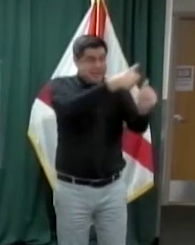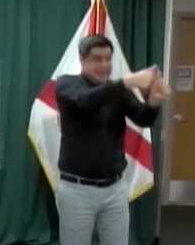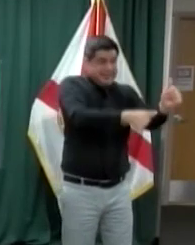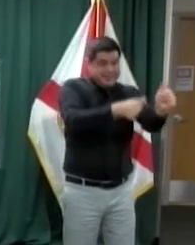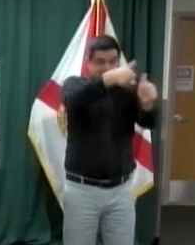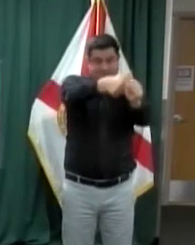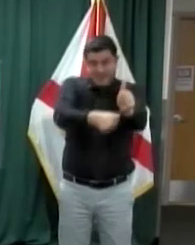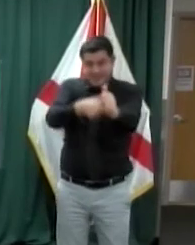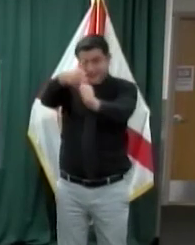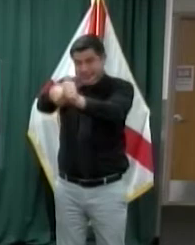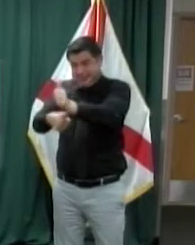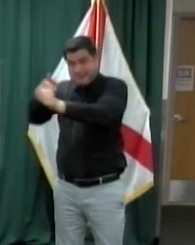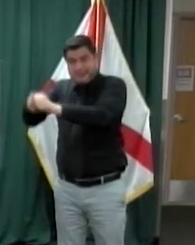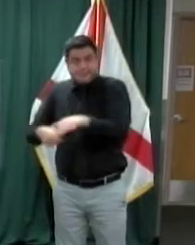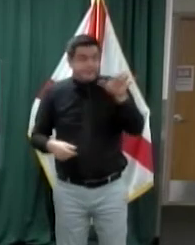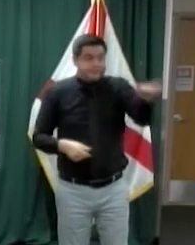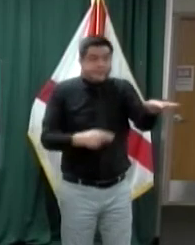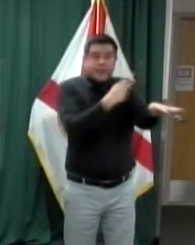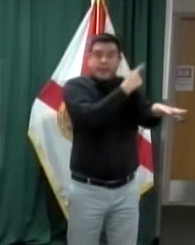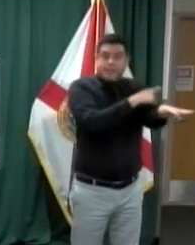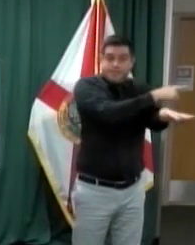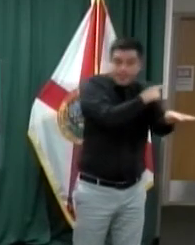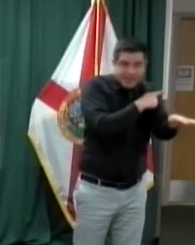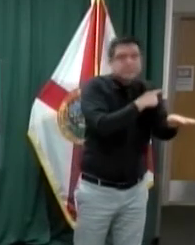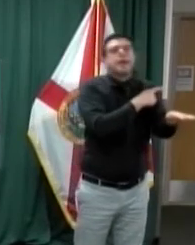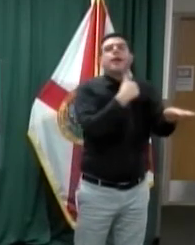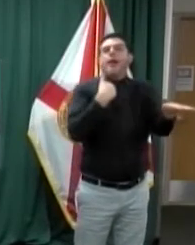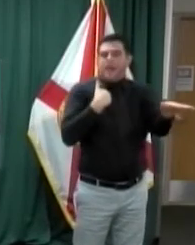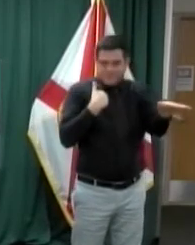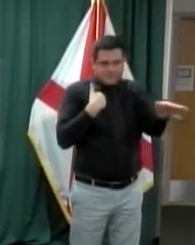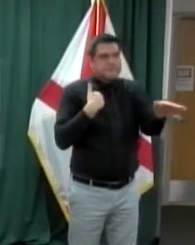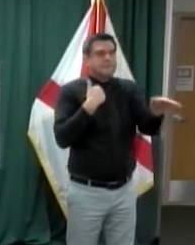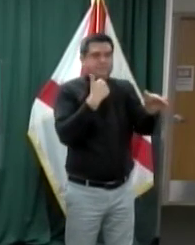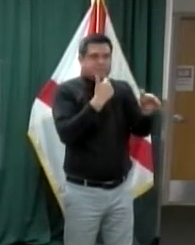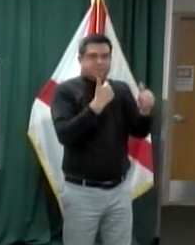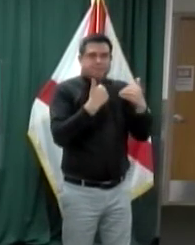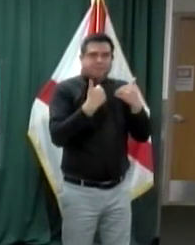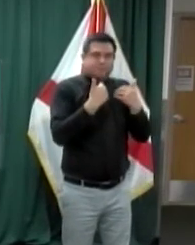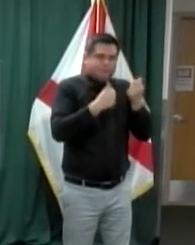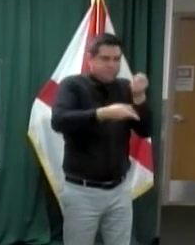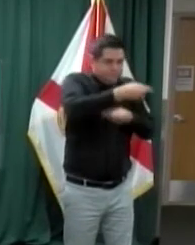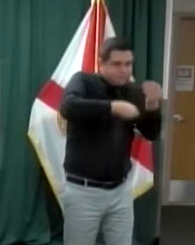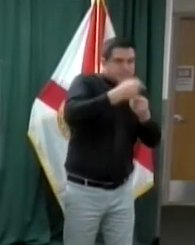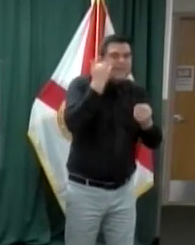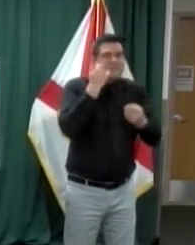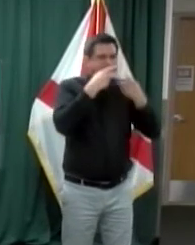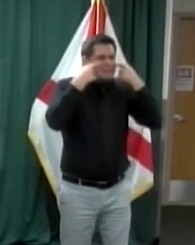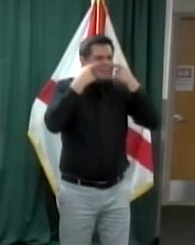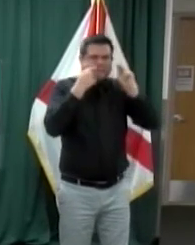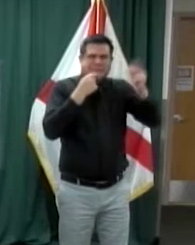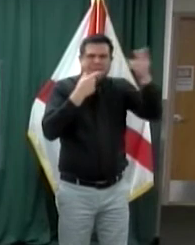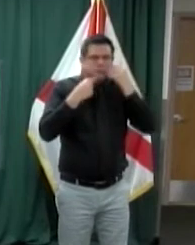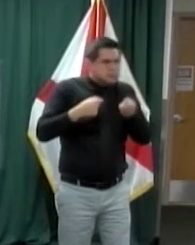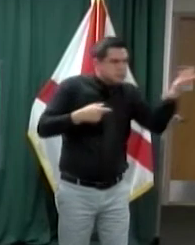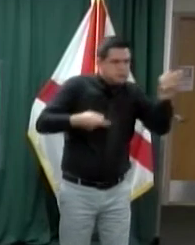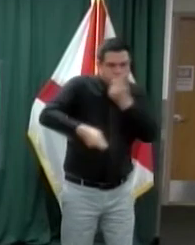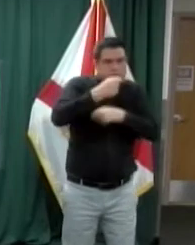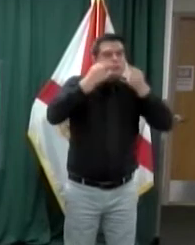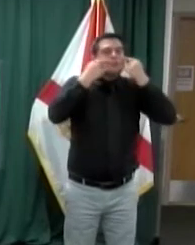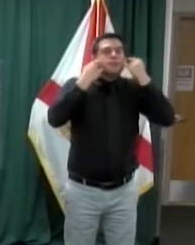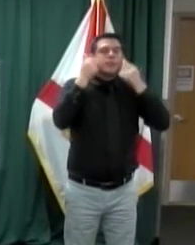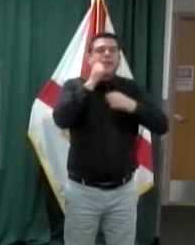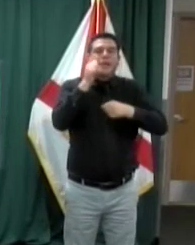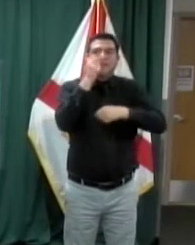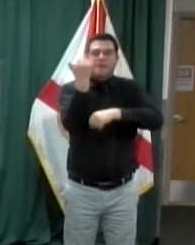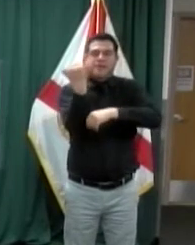those facilities. So each patient now has 15 days worth of masks. Today we're receiving N95 masks,